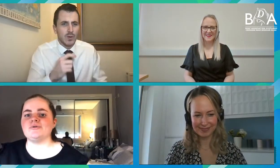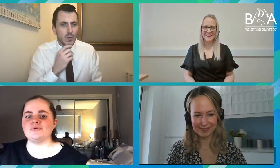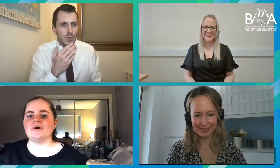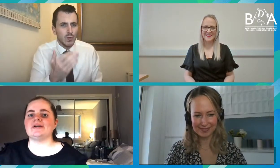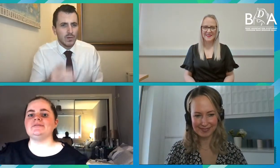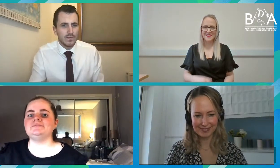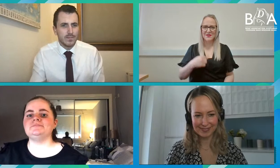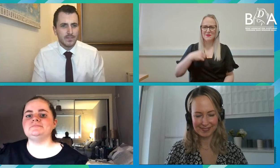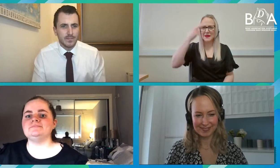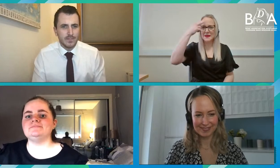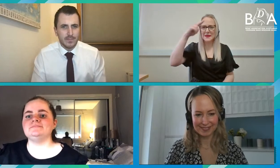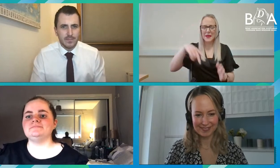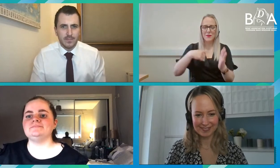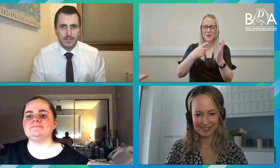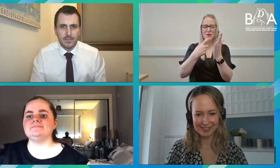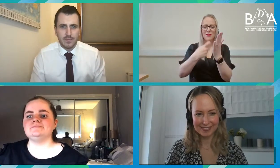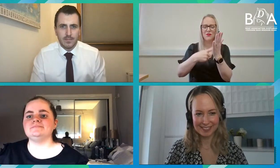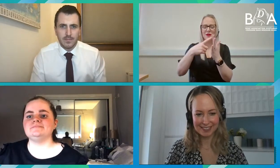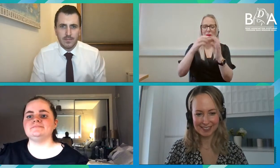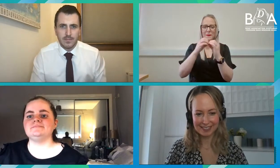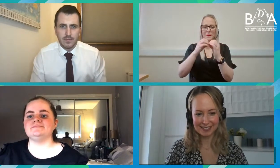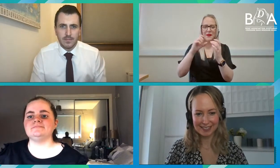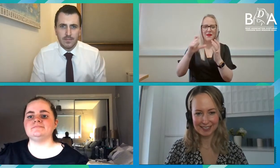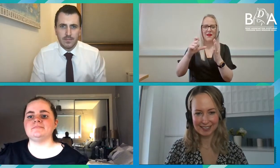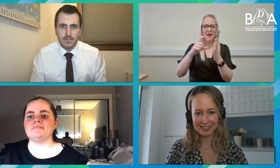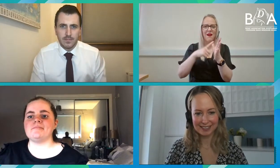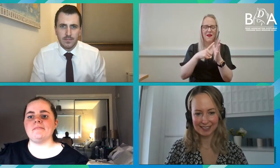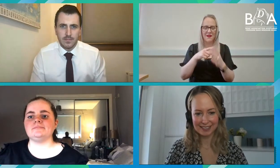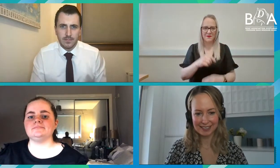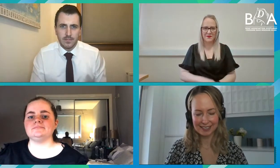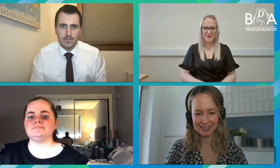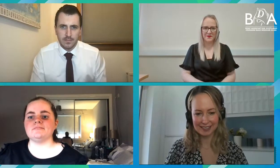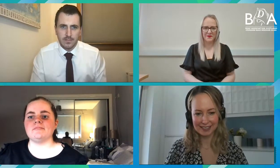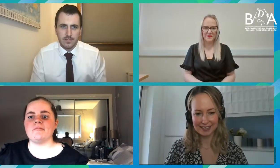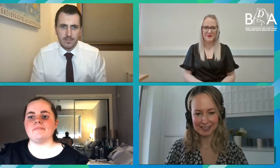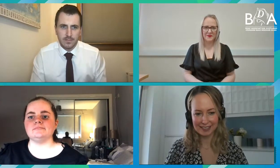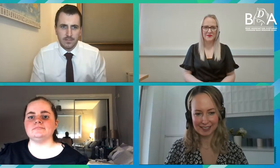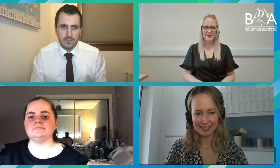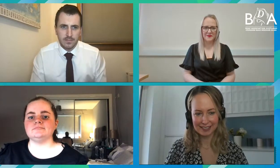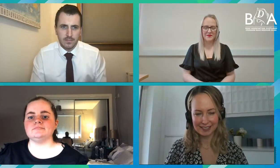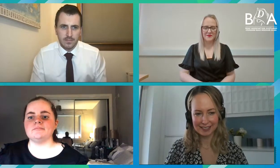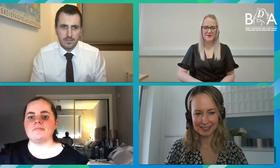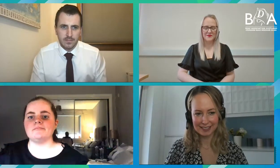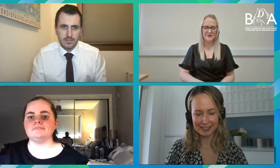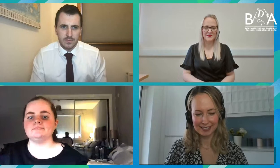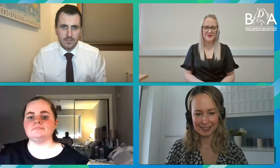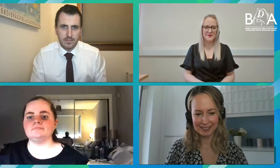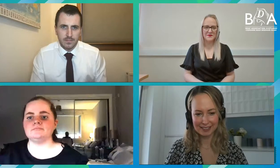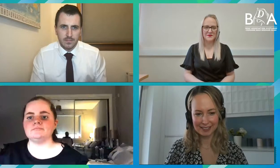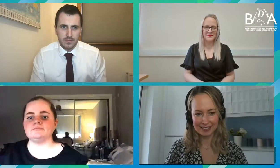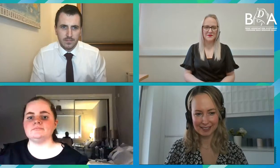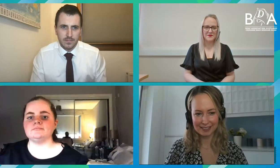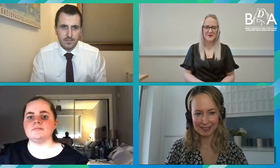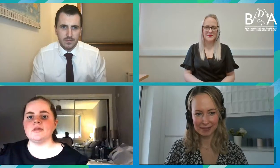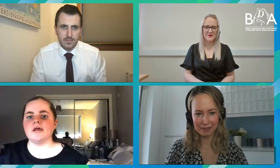name's Rebecca O'Rourke. Okay, so maybe if you want to just begin with an introduction, and we'll take it from there.